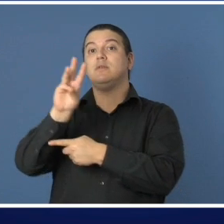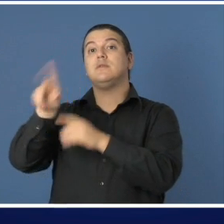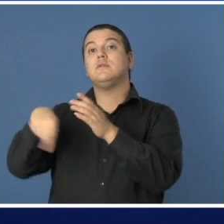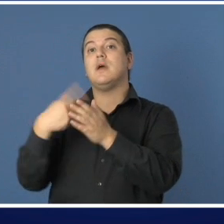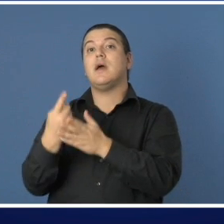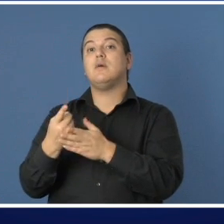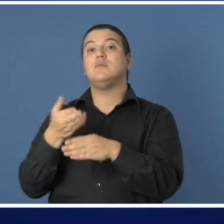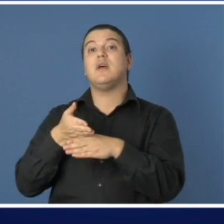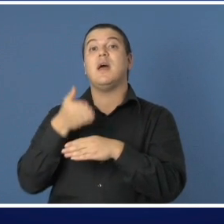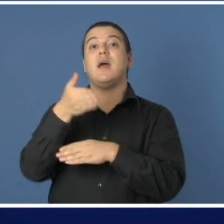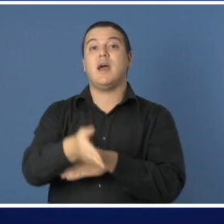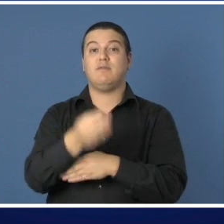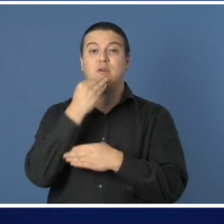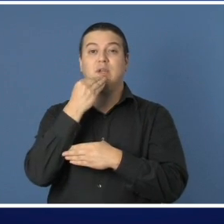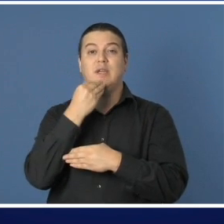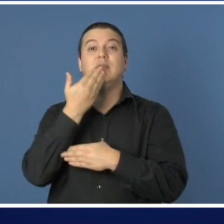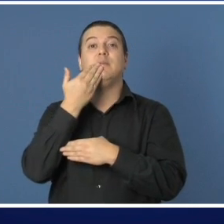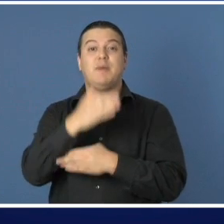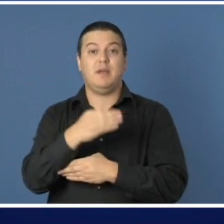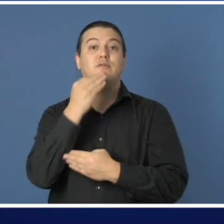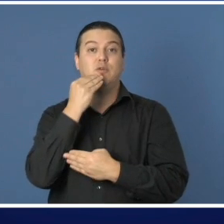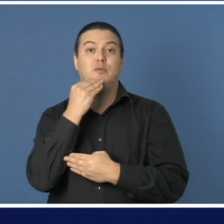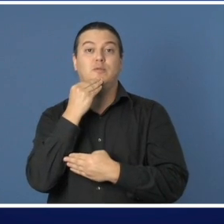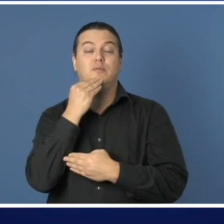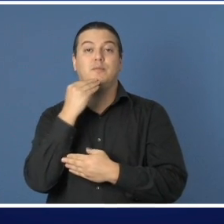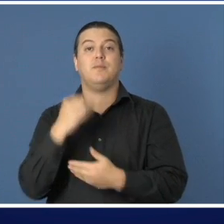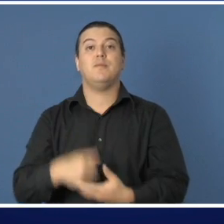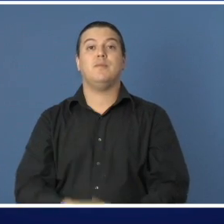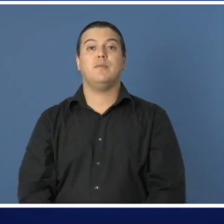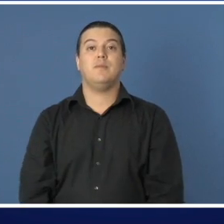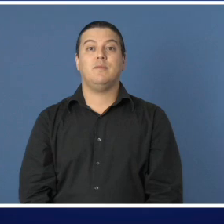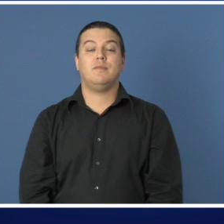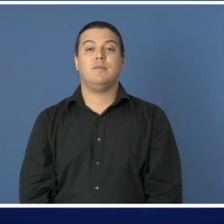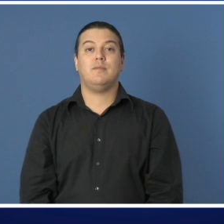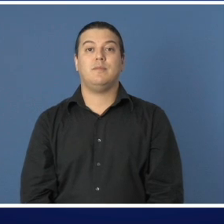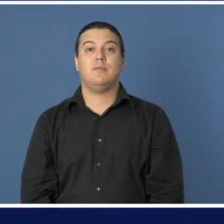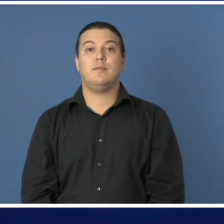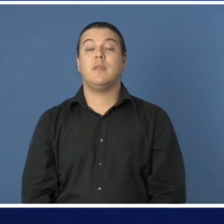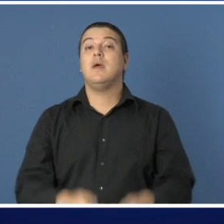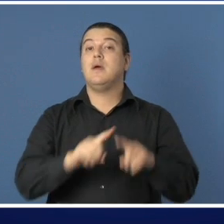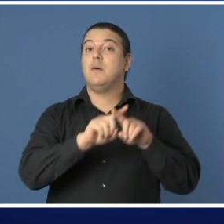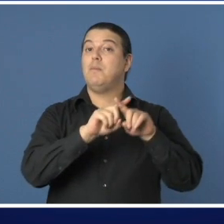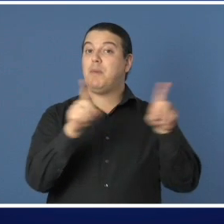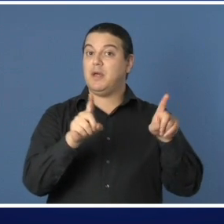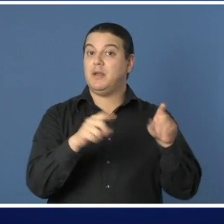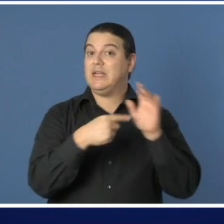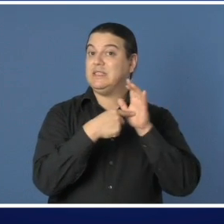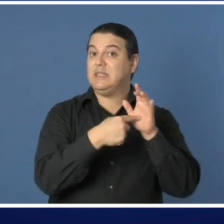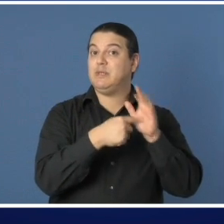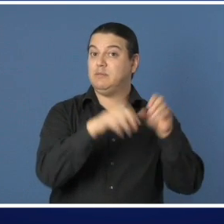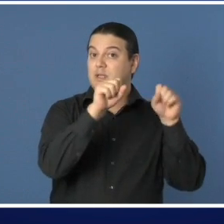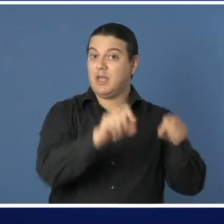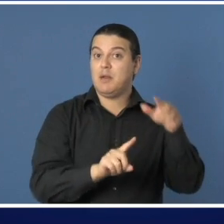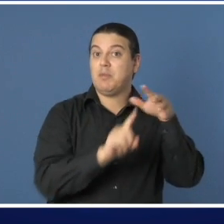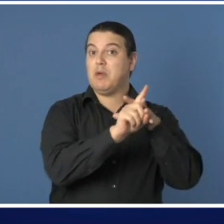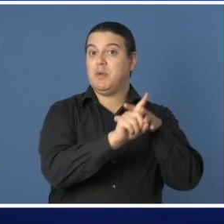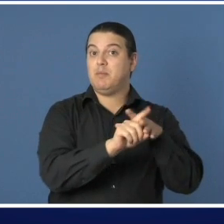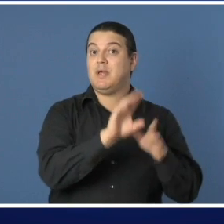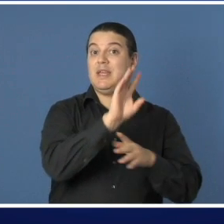36 hours after eating a contaminated food. But they can occur